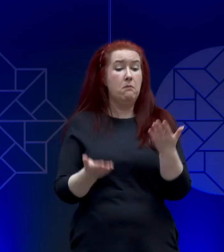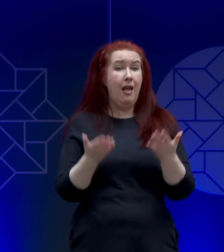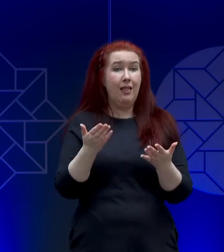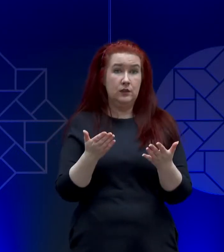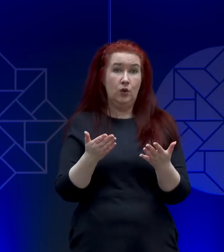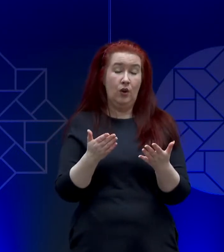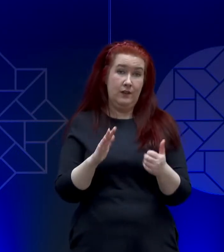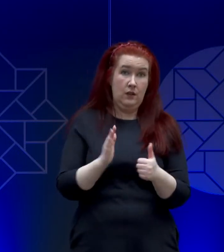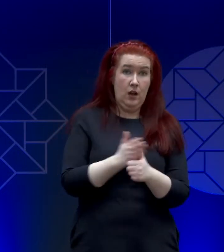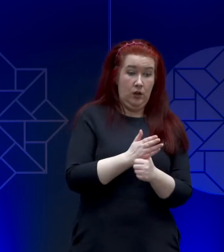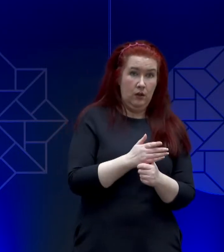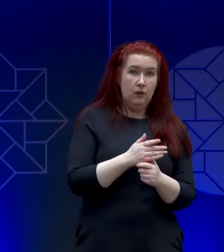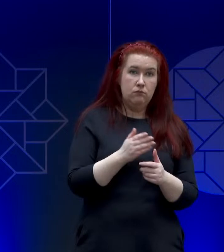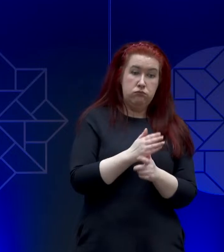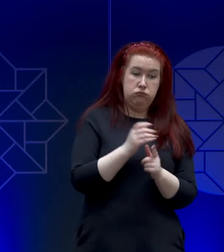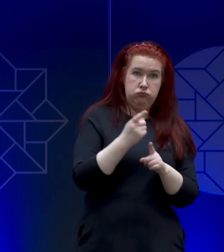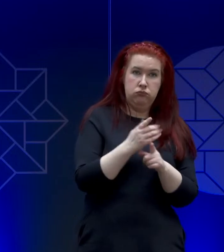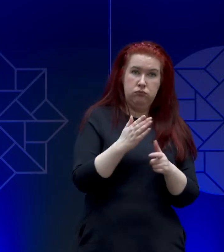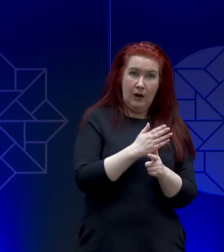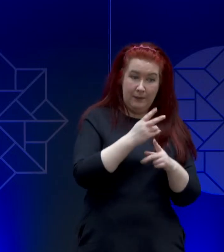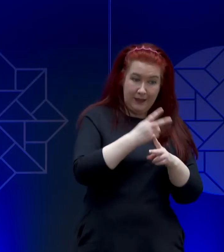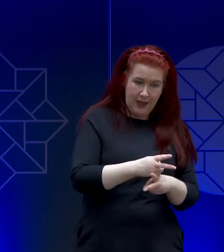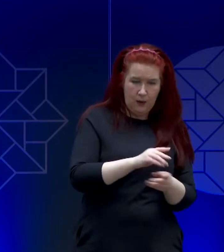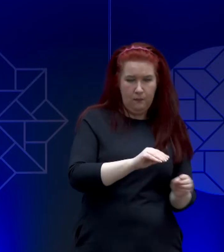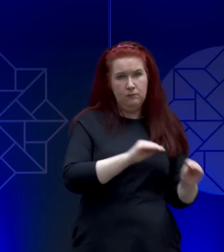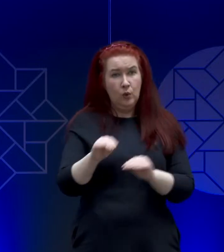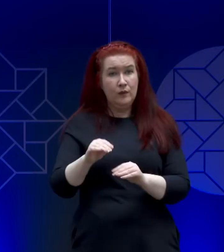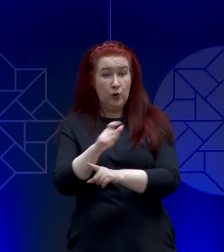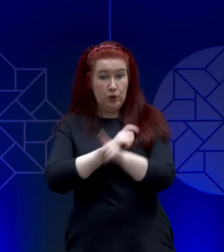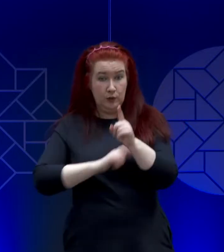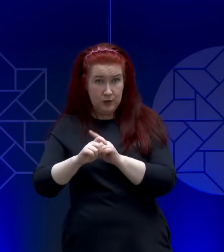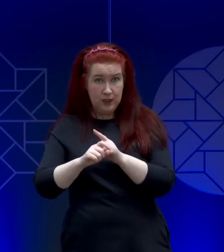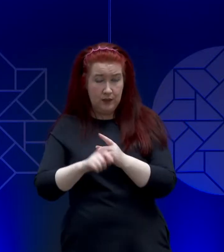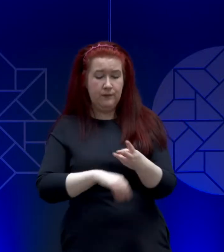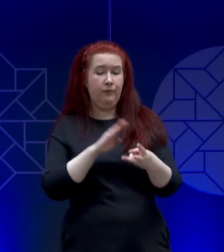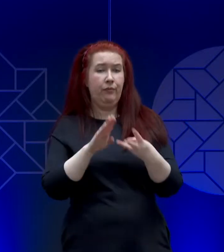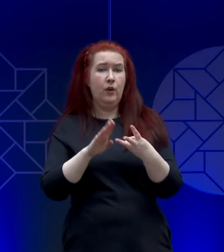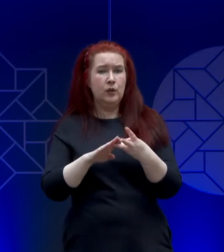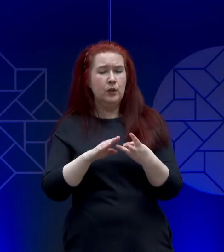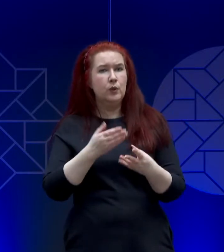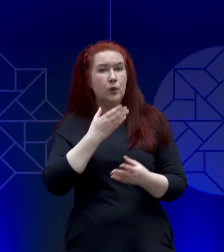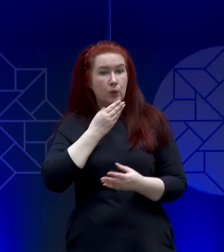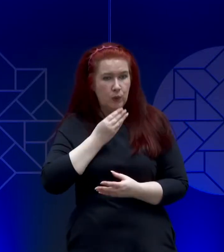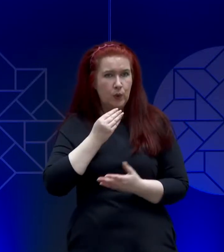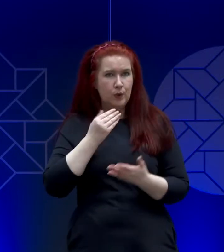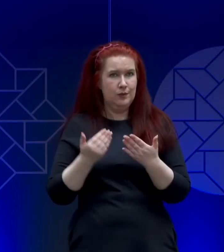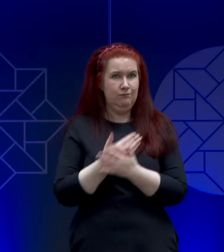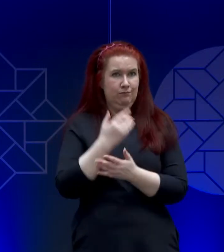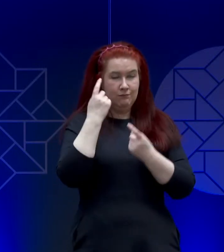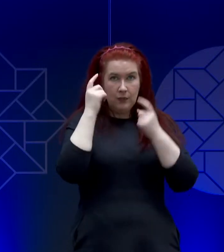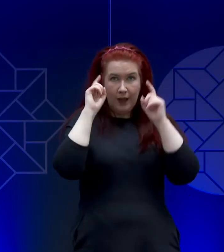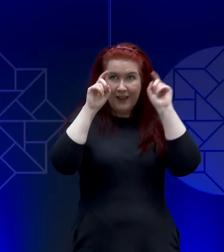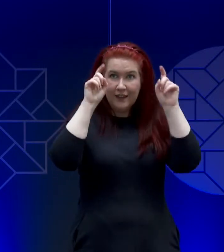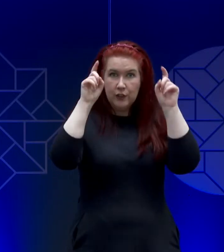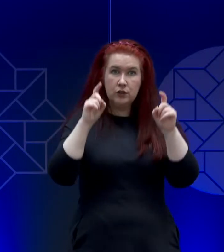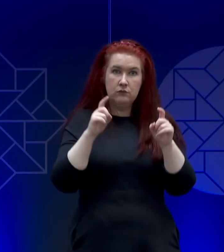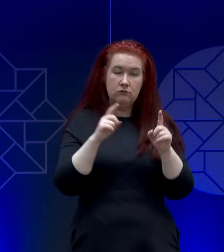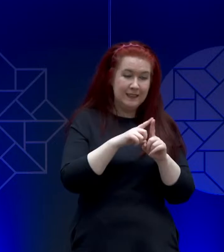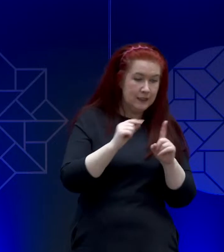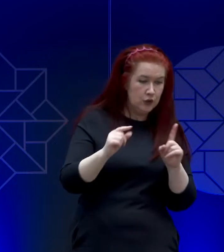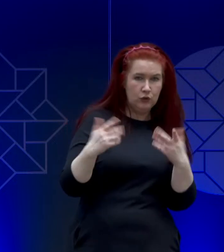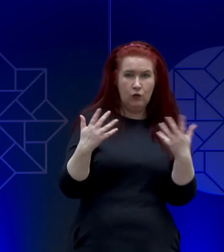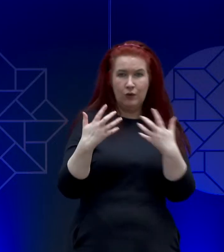from acute services to the community. And third, to use innovation, digital and technological, to